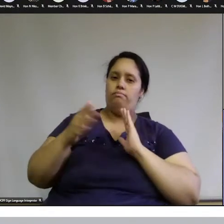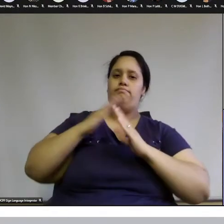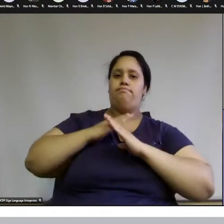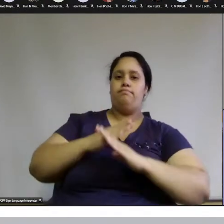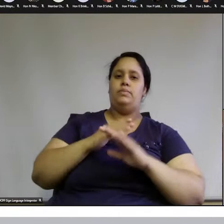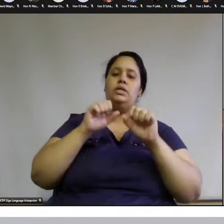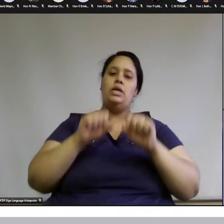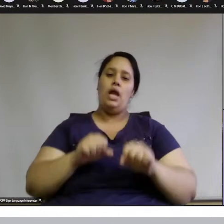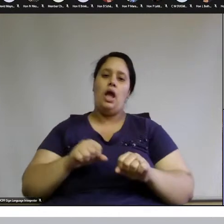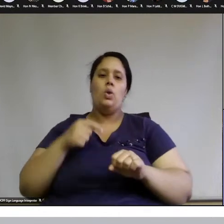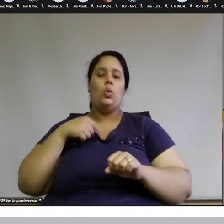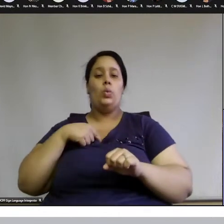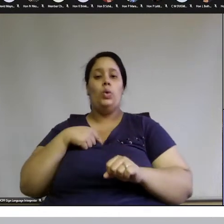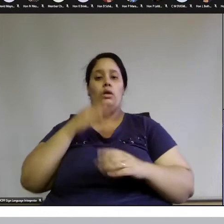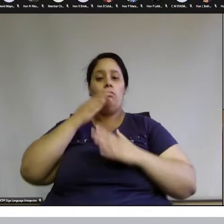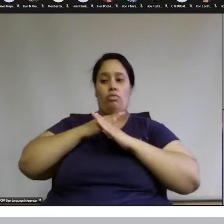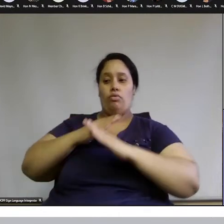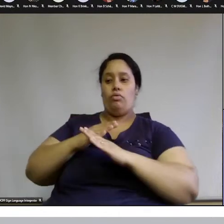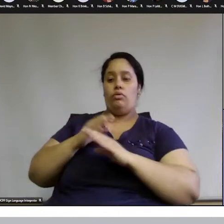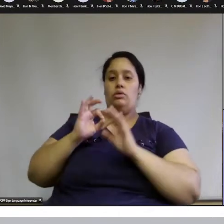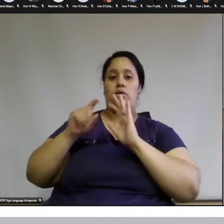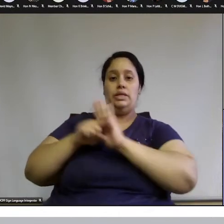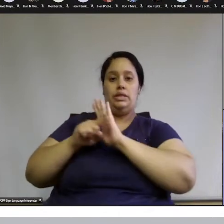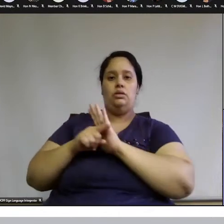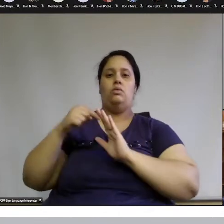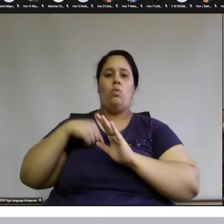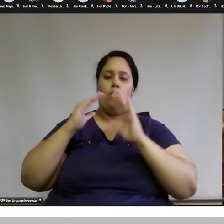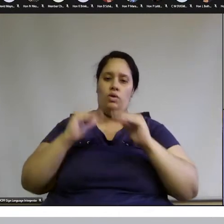inclinations in order to ensure that we advance the cause of